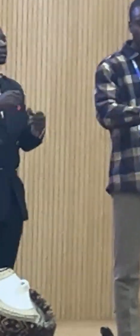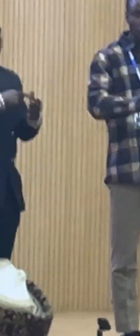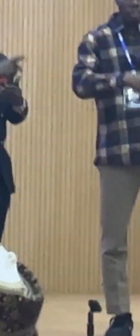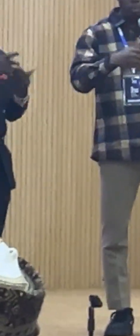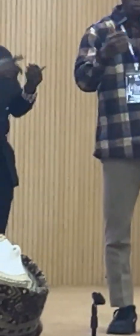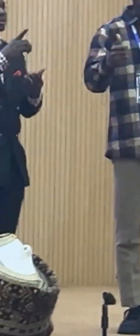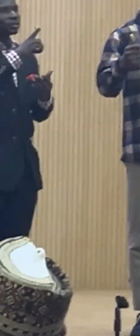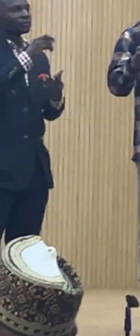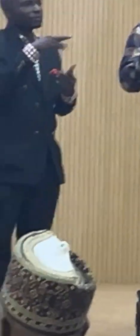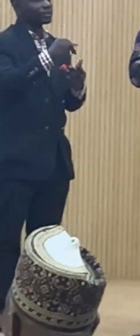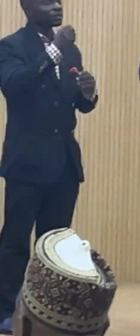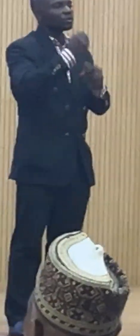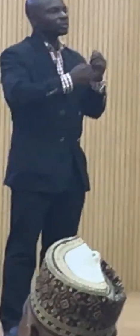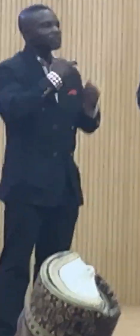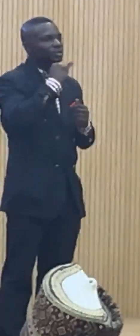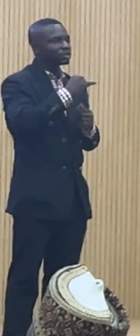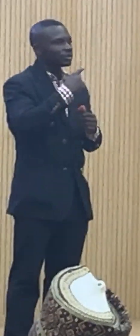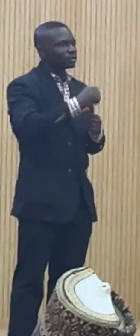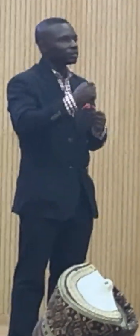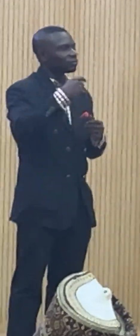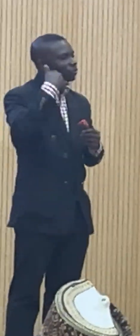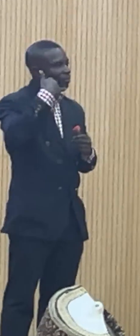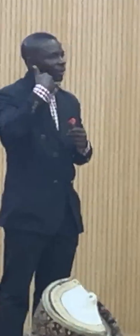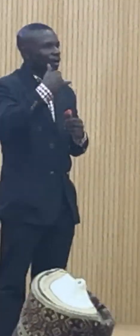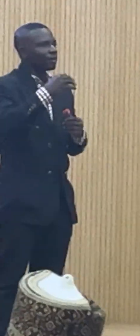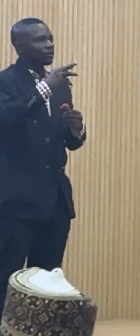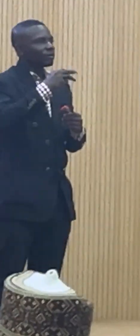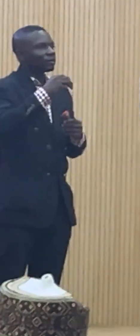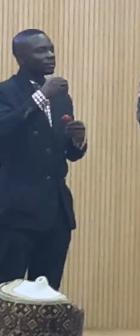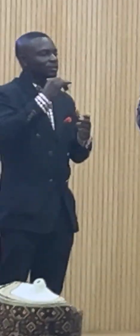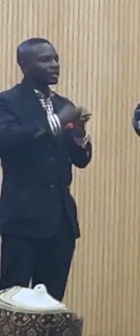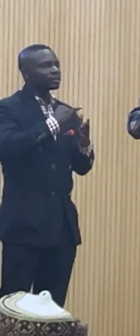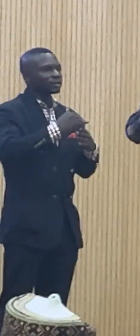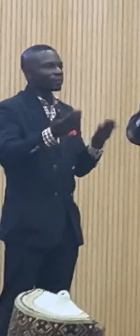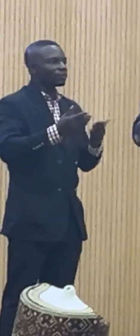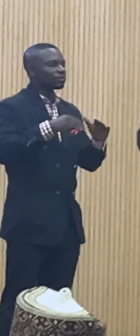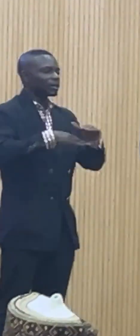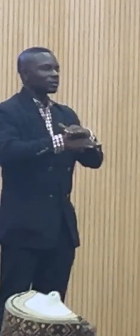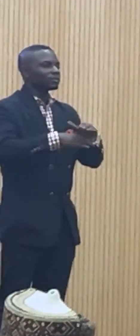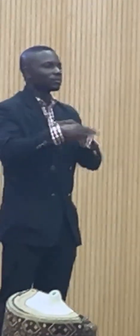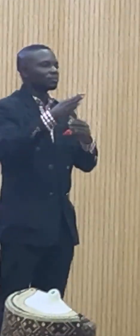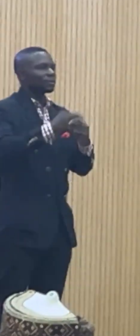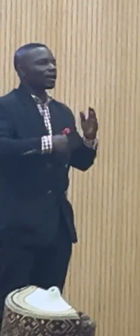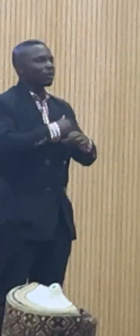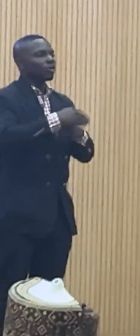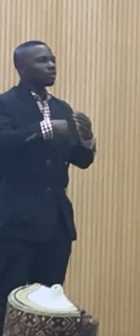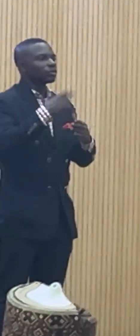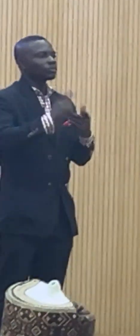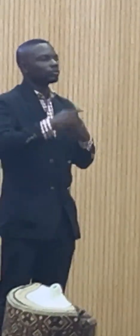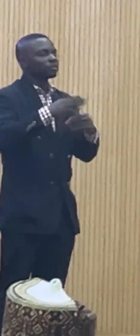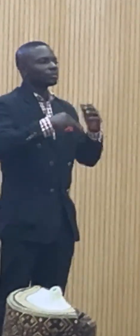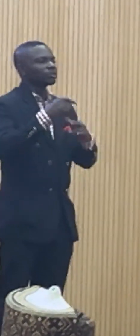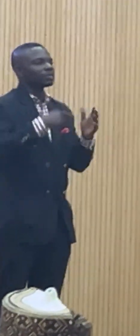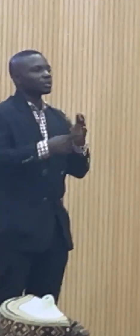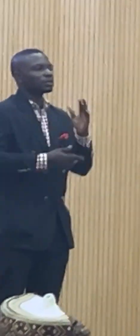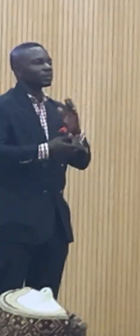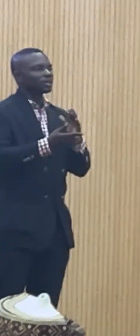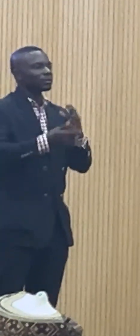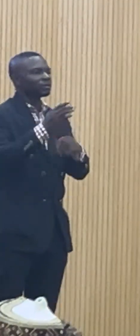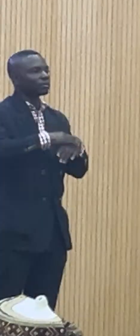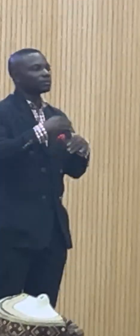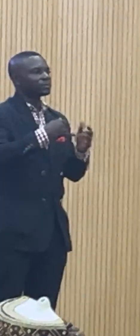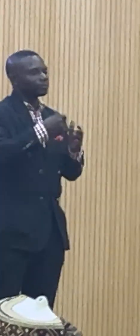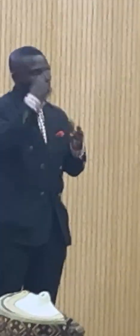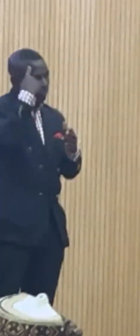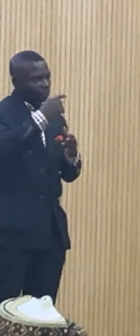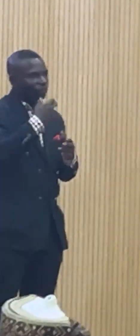popular device, which is the mobile device in every hands that is available and accessible by all, to build this technology on it. Now,